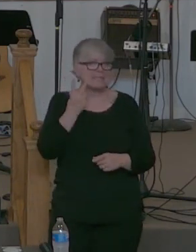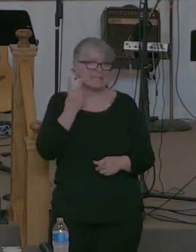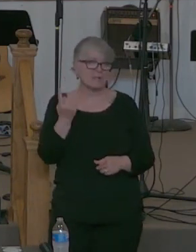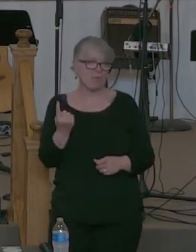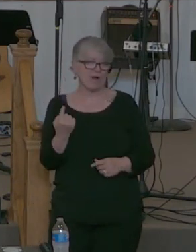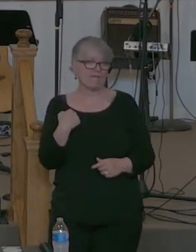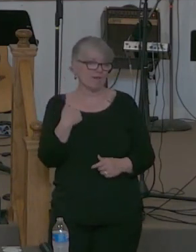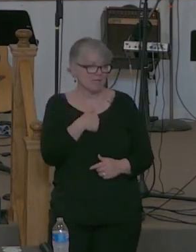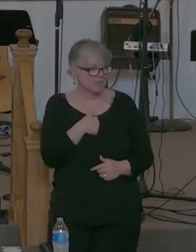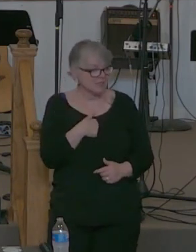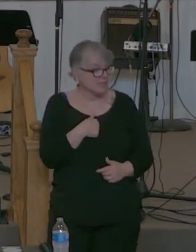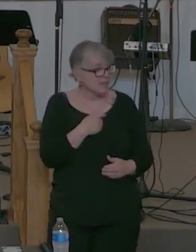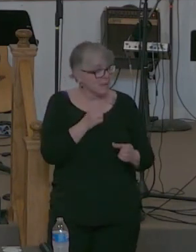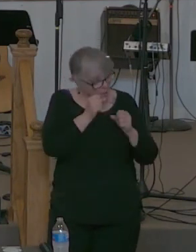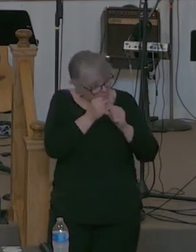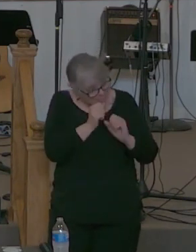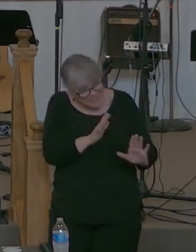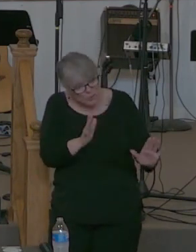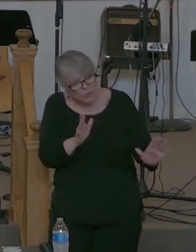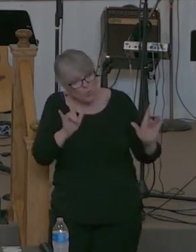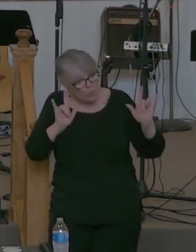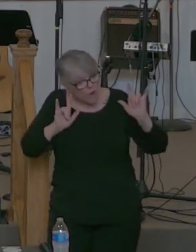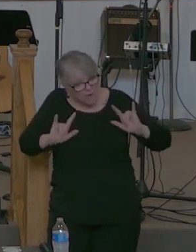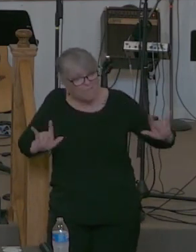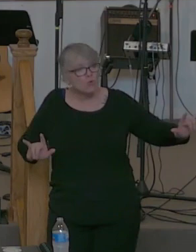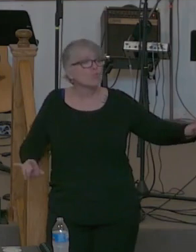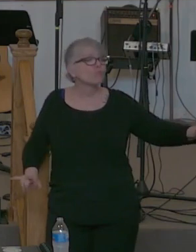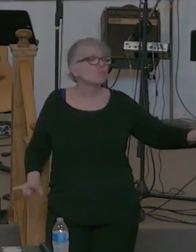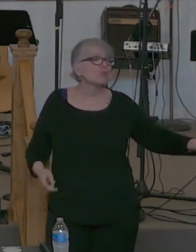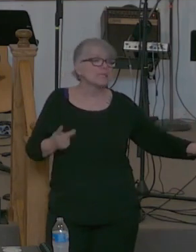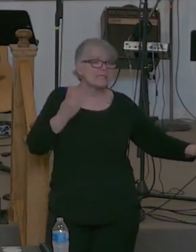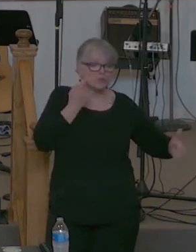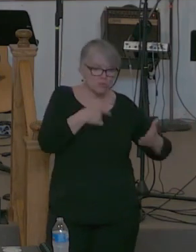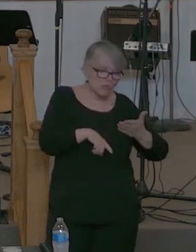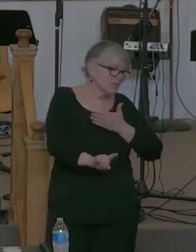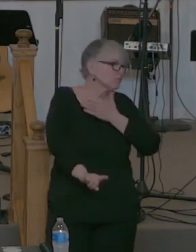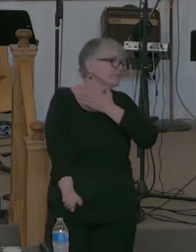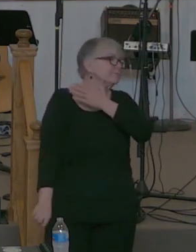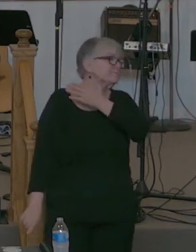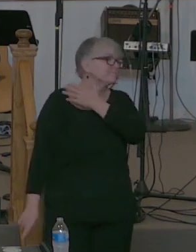bit. Other than that, God bless you. We love you. We'll see you next week.